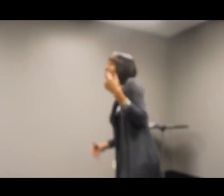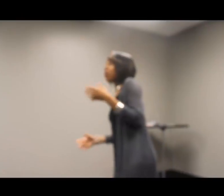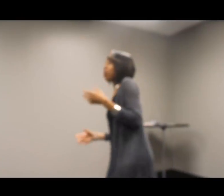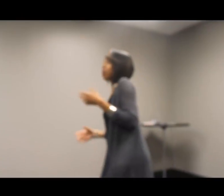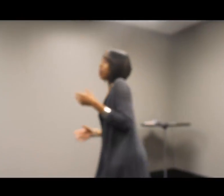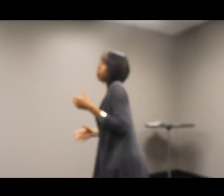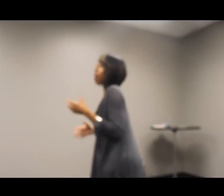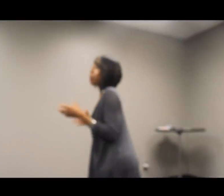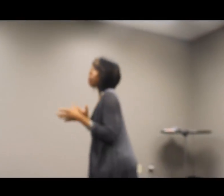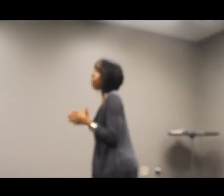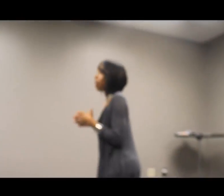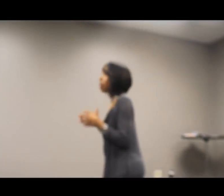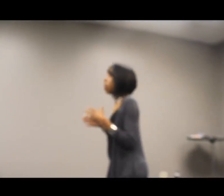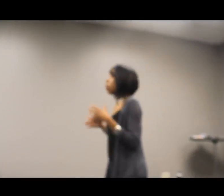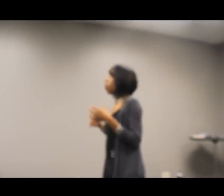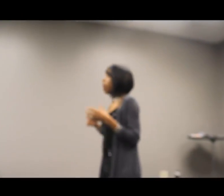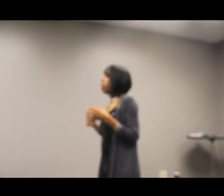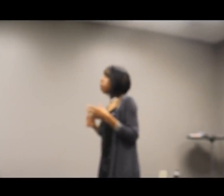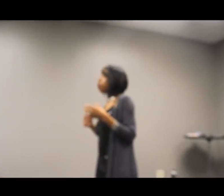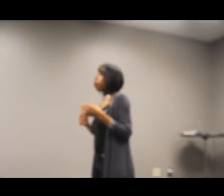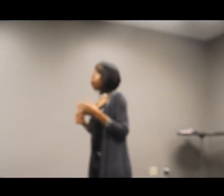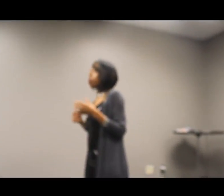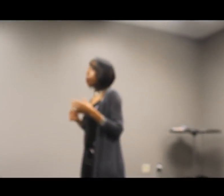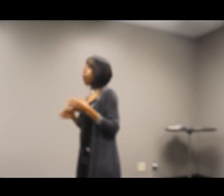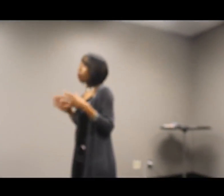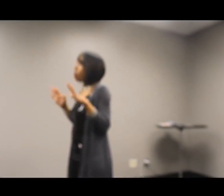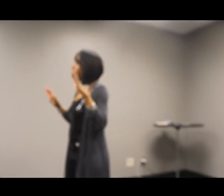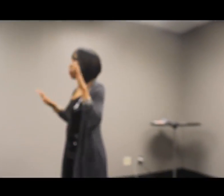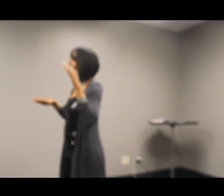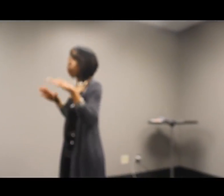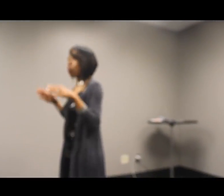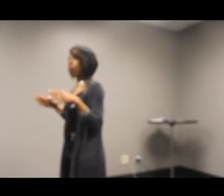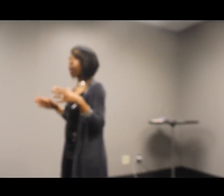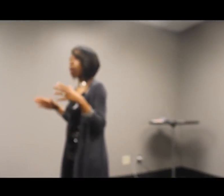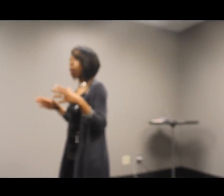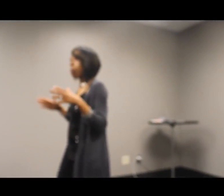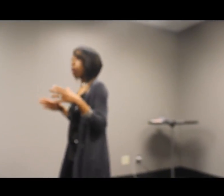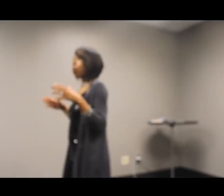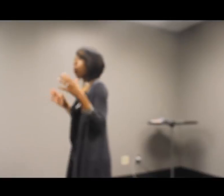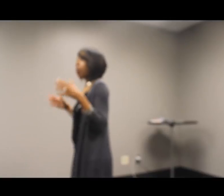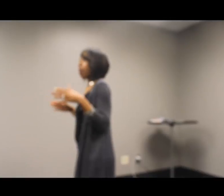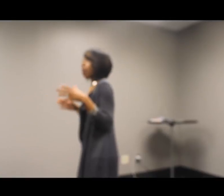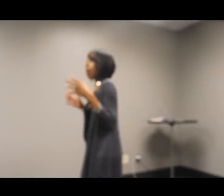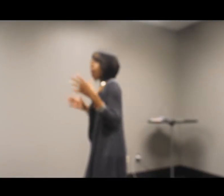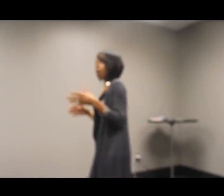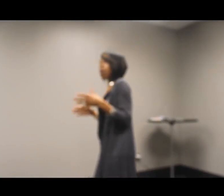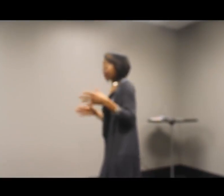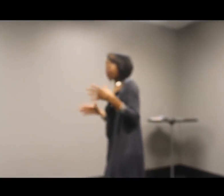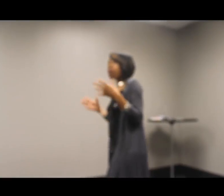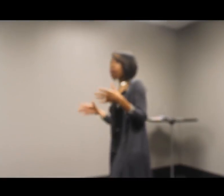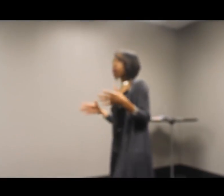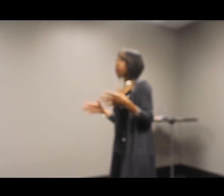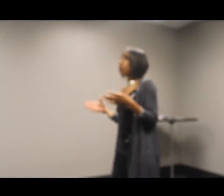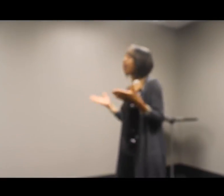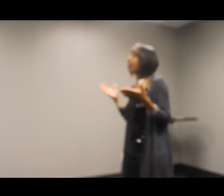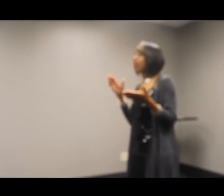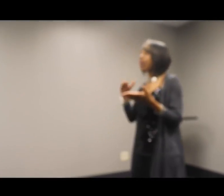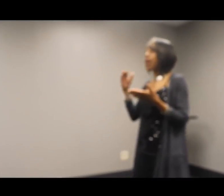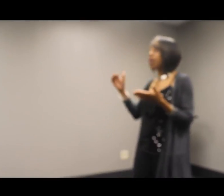It's serious. So we have to find ways to create residual income within our industry. And I think a lot